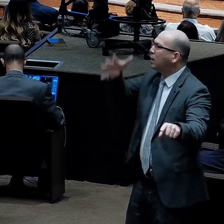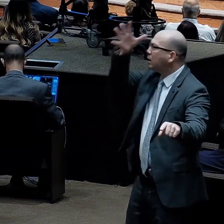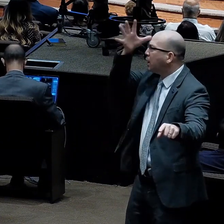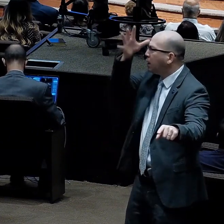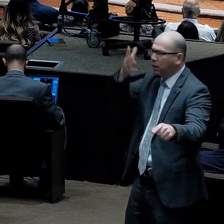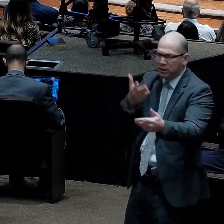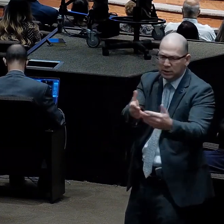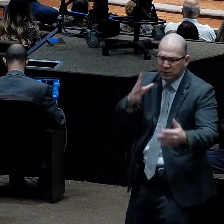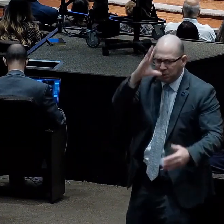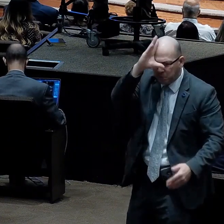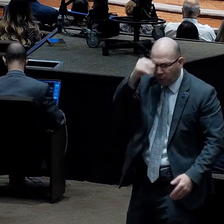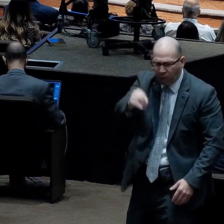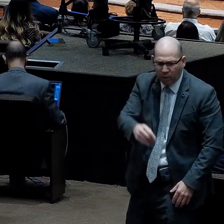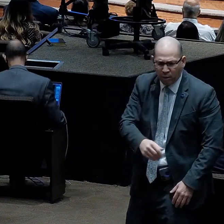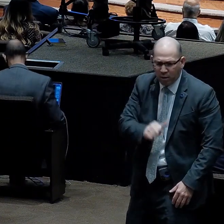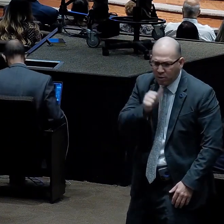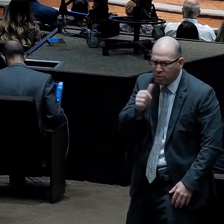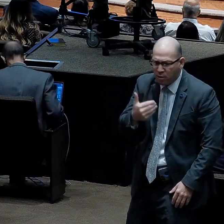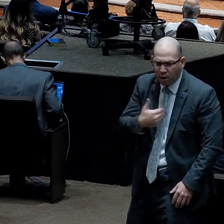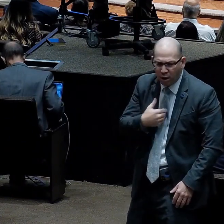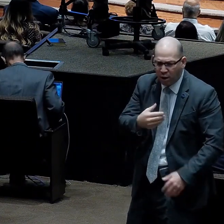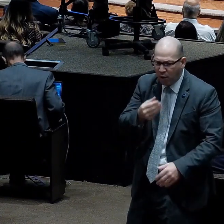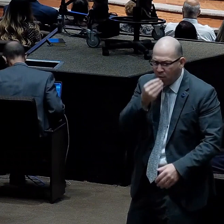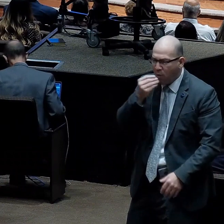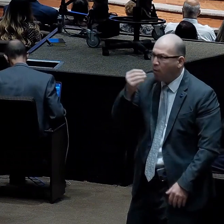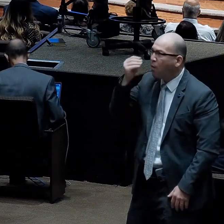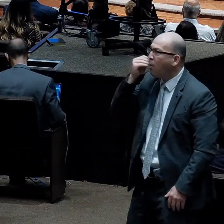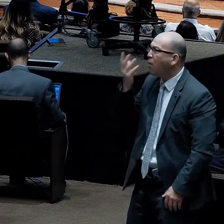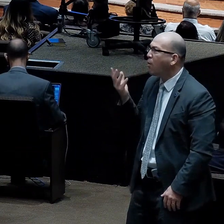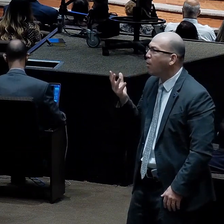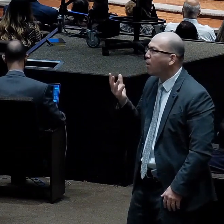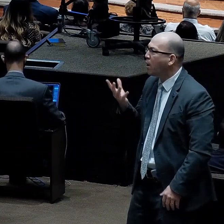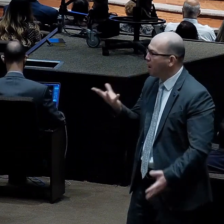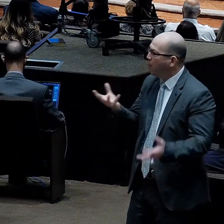don't have a home. I want a brother.